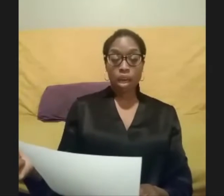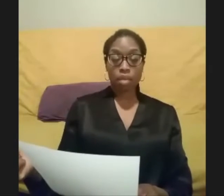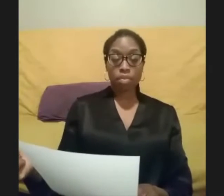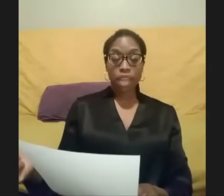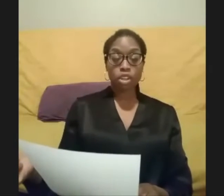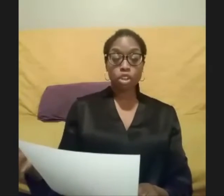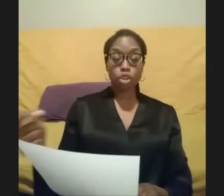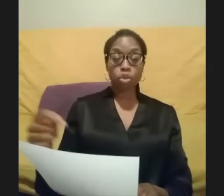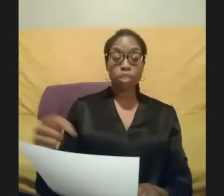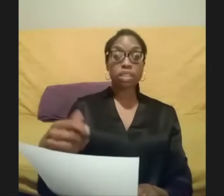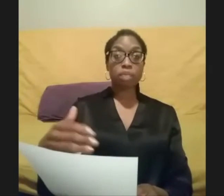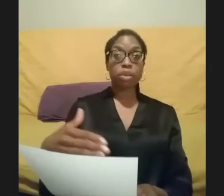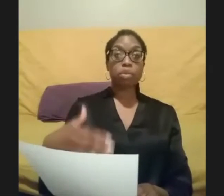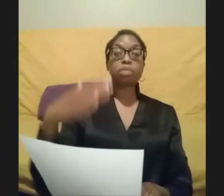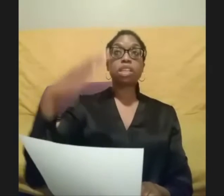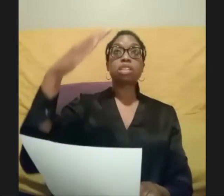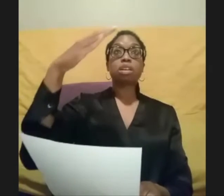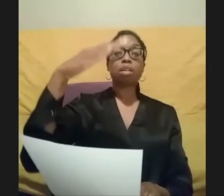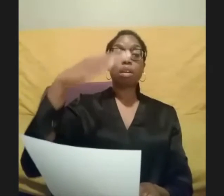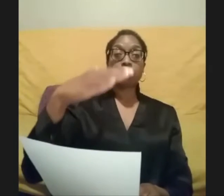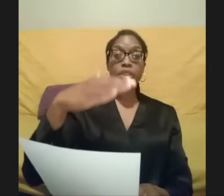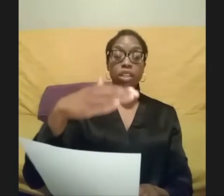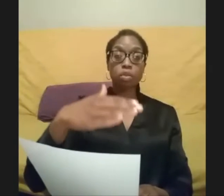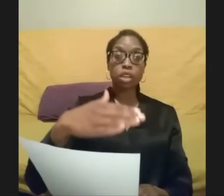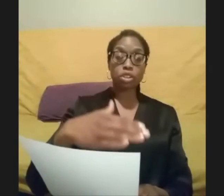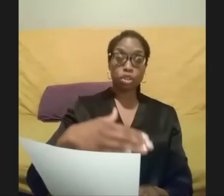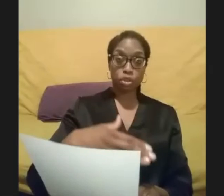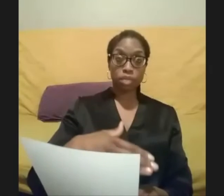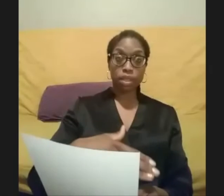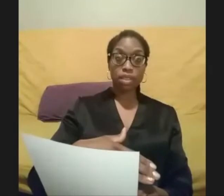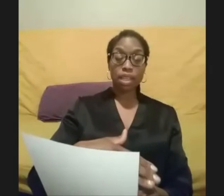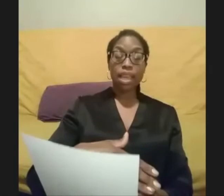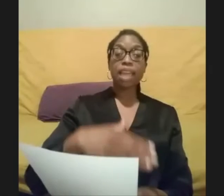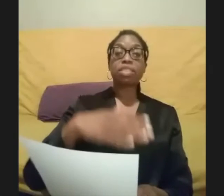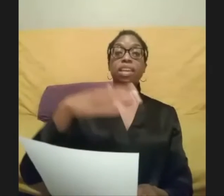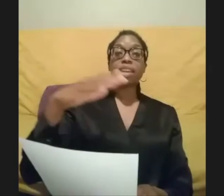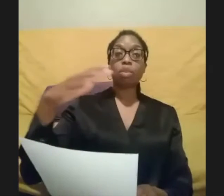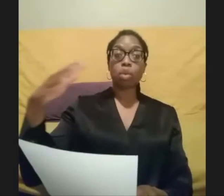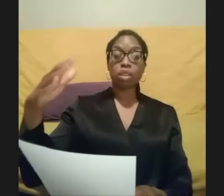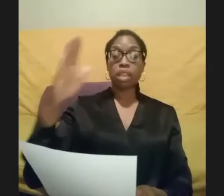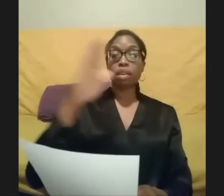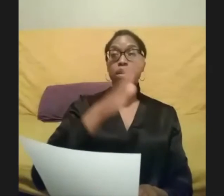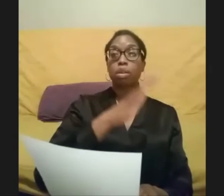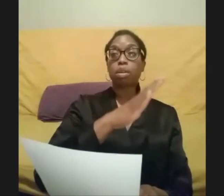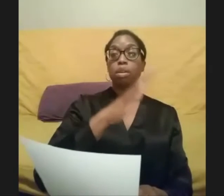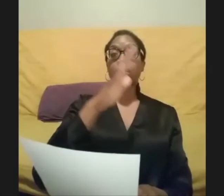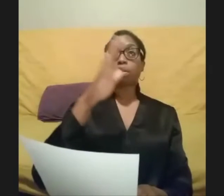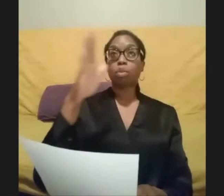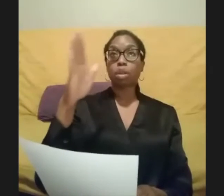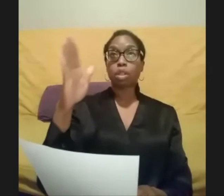transplant. And then your treatment summary, which means all the things that went into your treatment, and then what are the